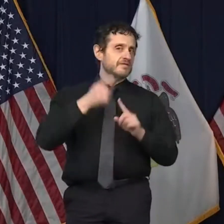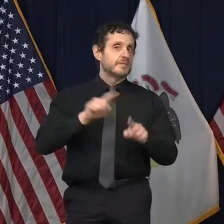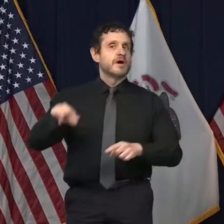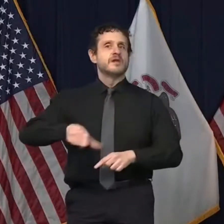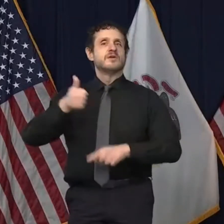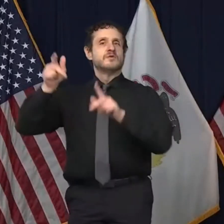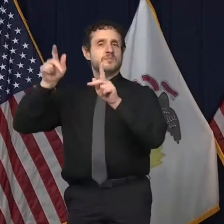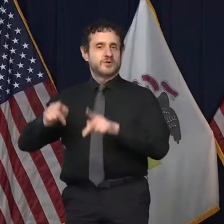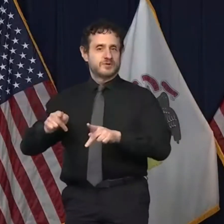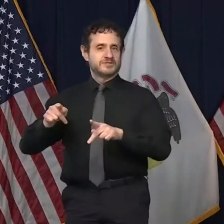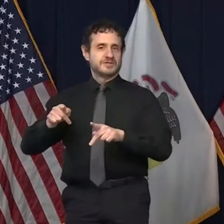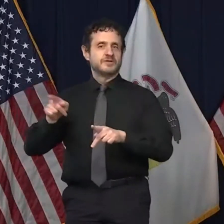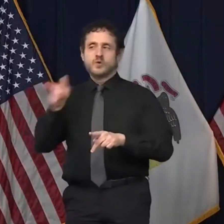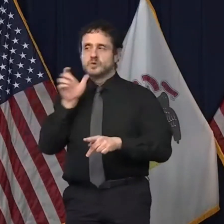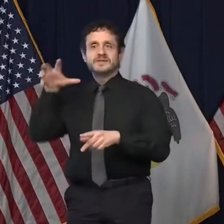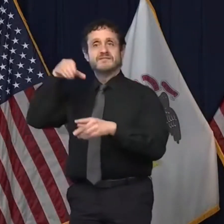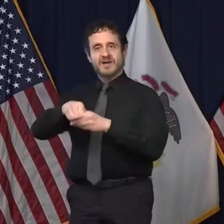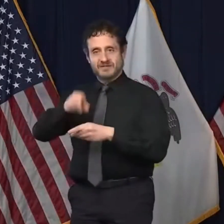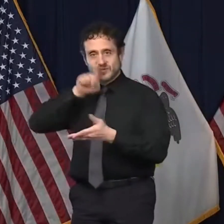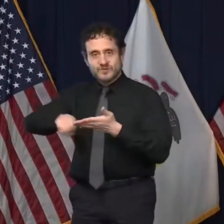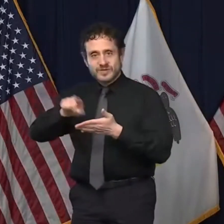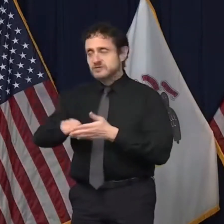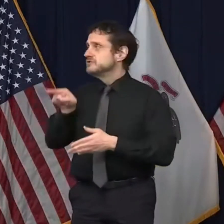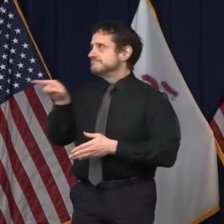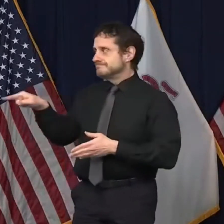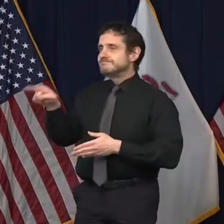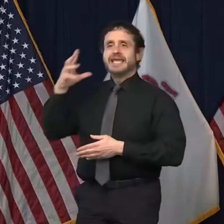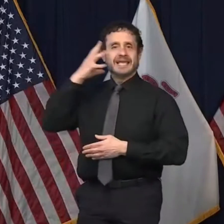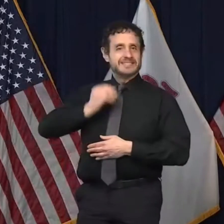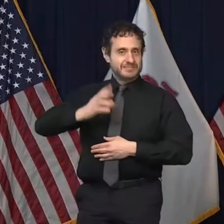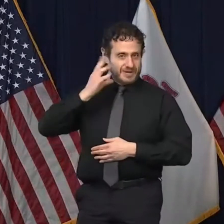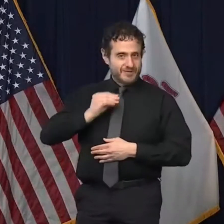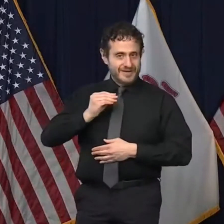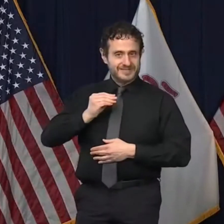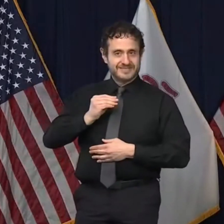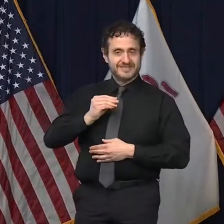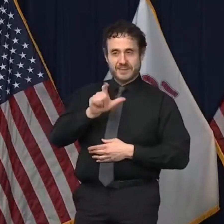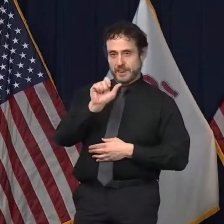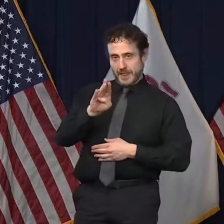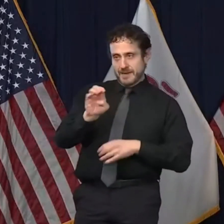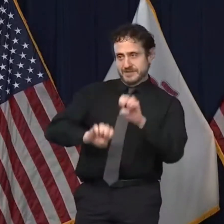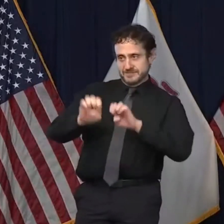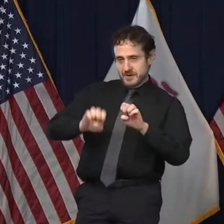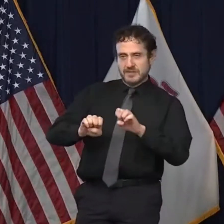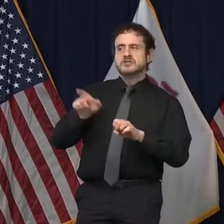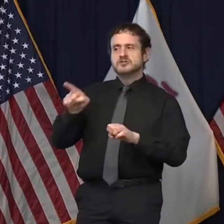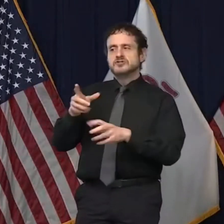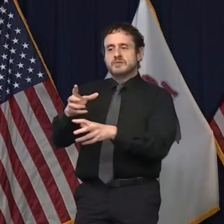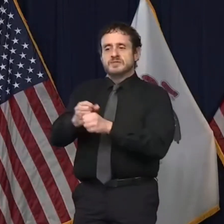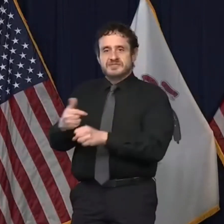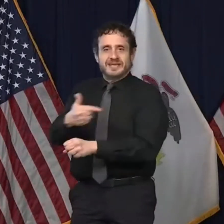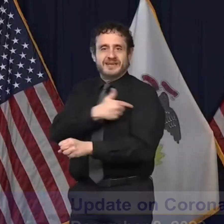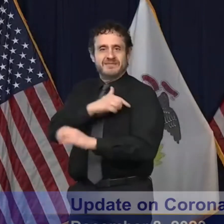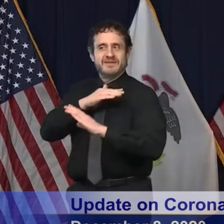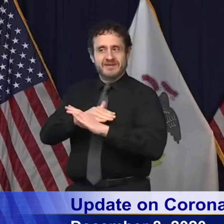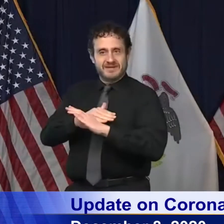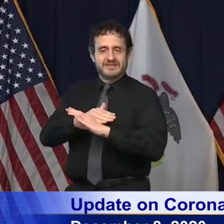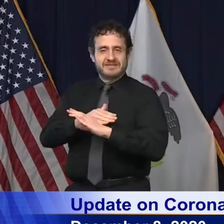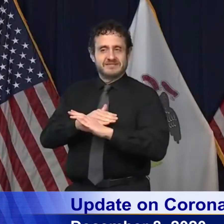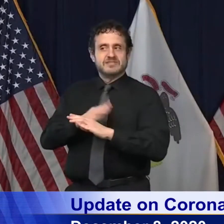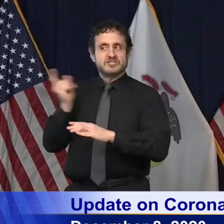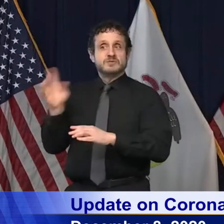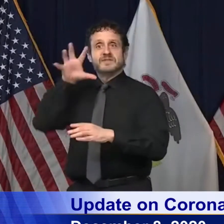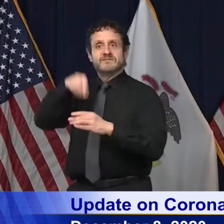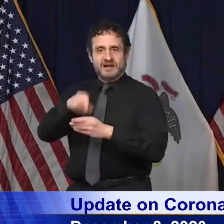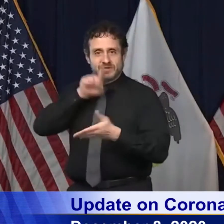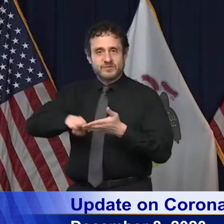to hear it directly from someone who experienced the trials firsthand. So I'm so glad to be